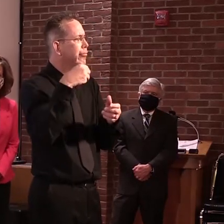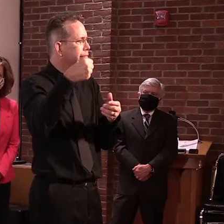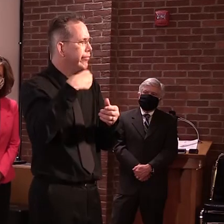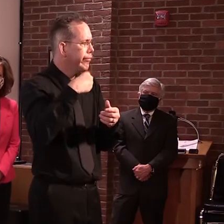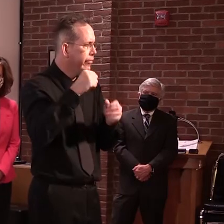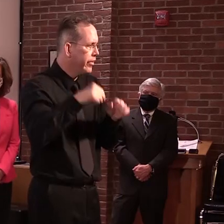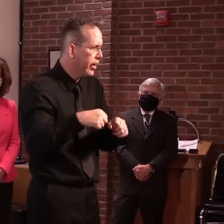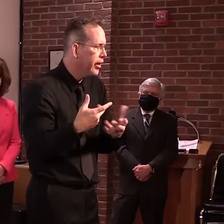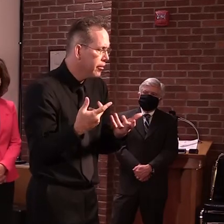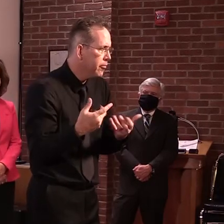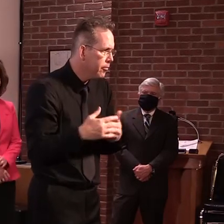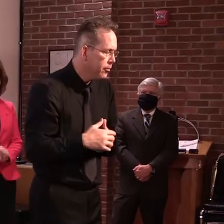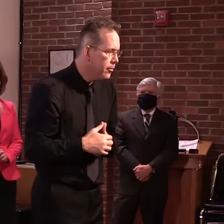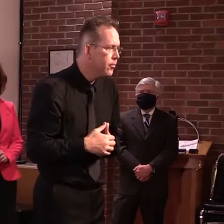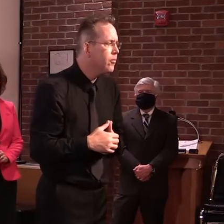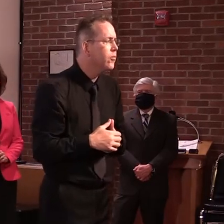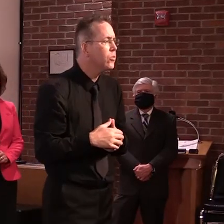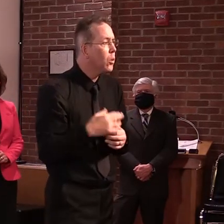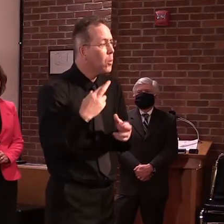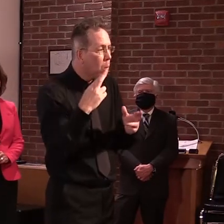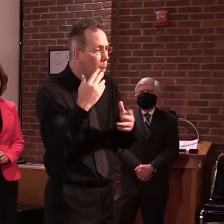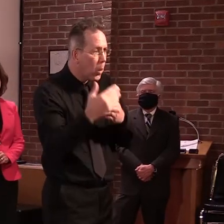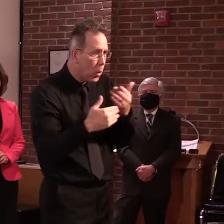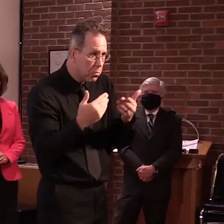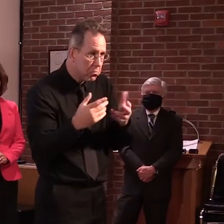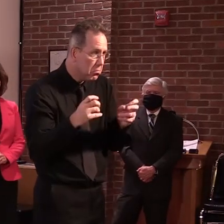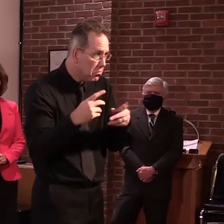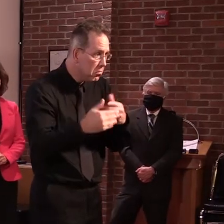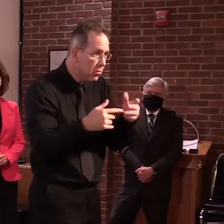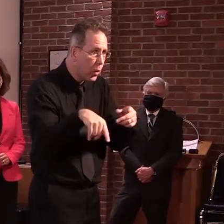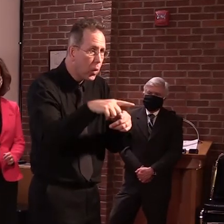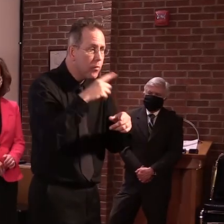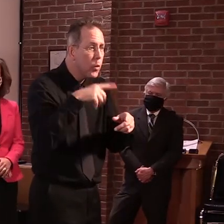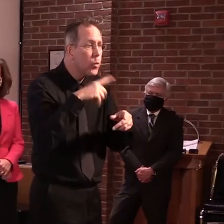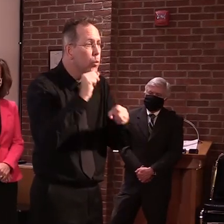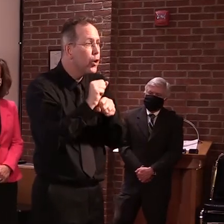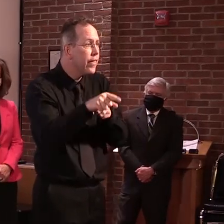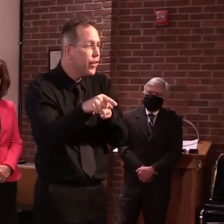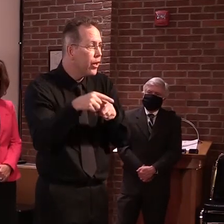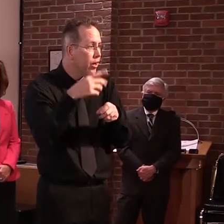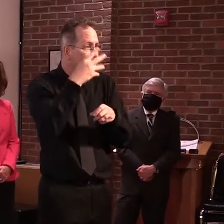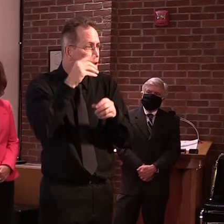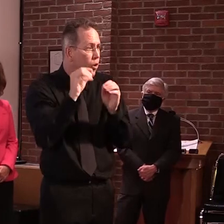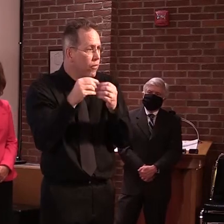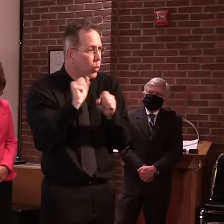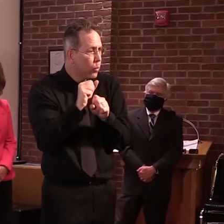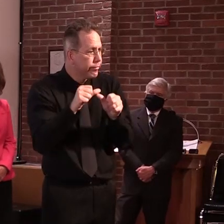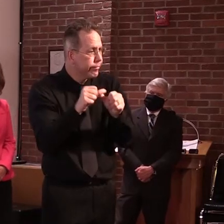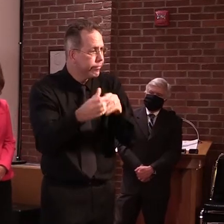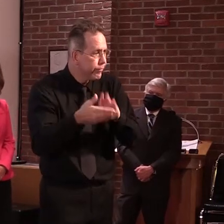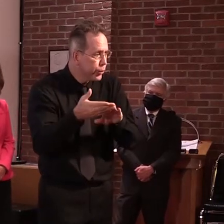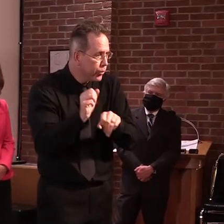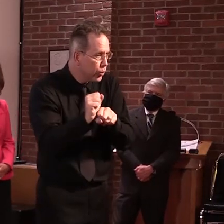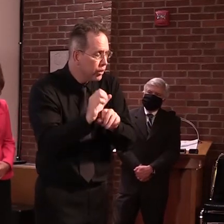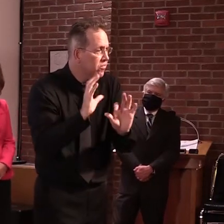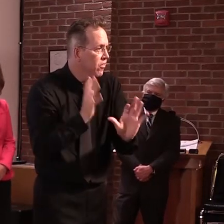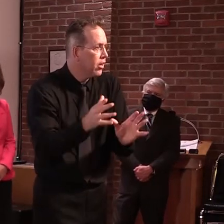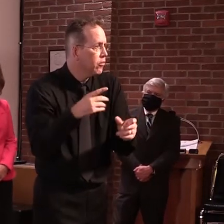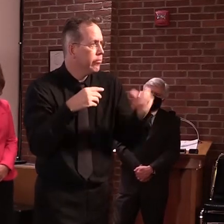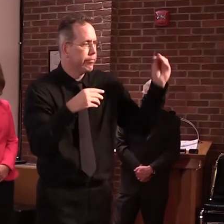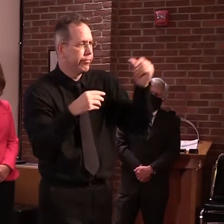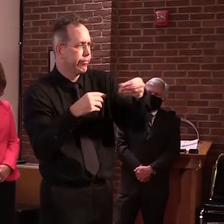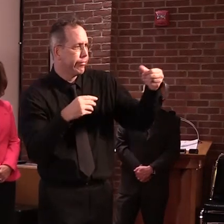anyone else and try to find opportunities for them. But this, again, puts a highlight on we need